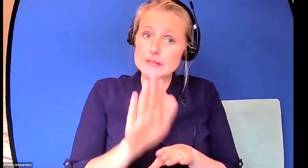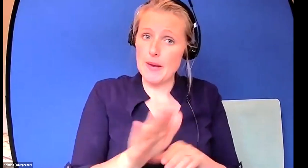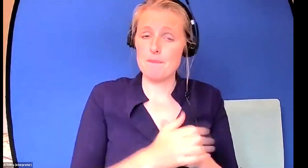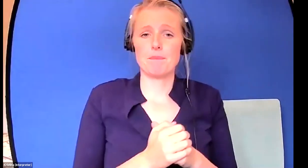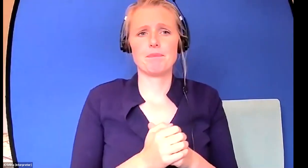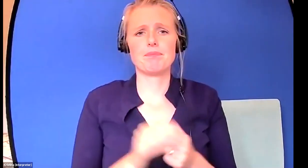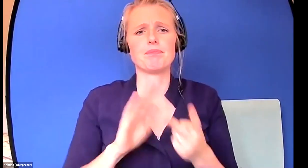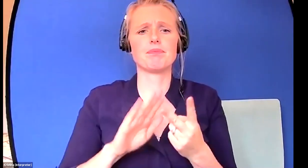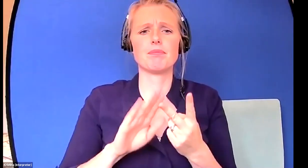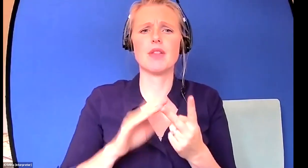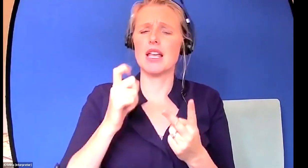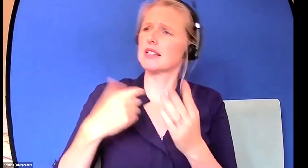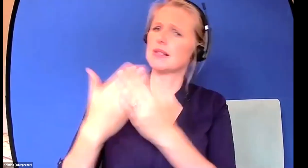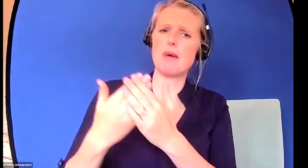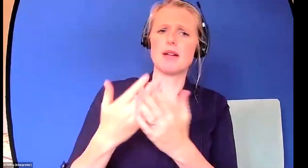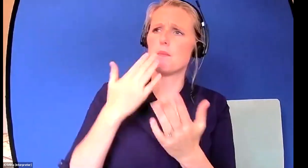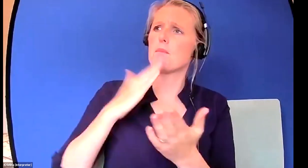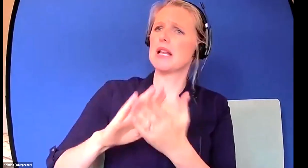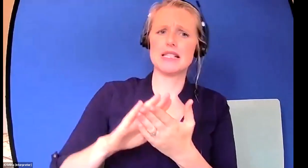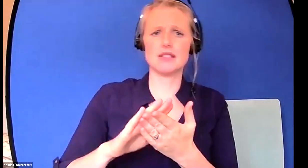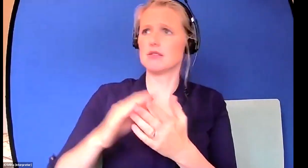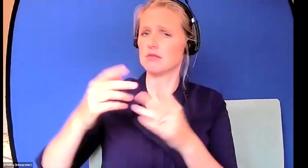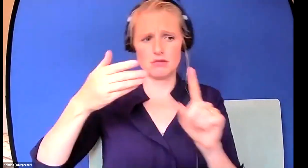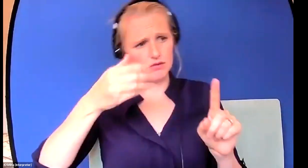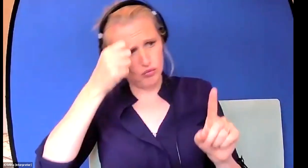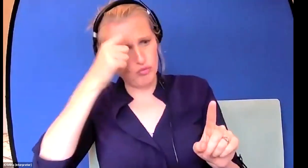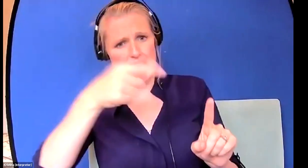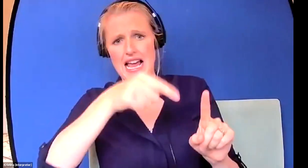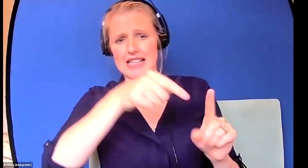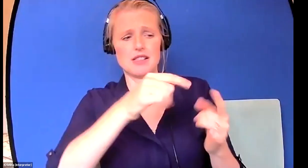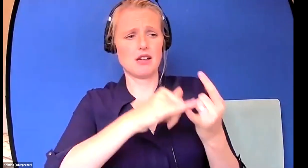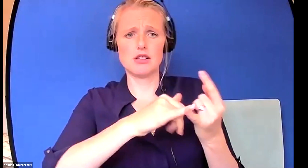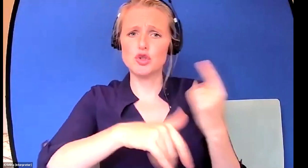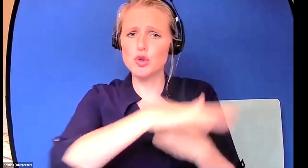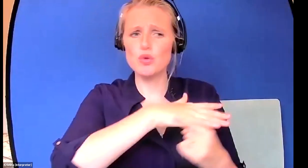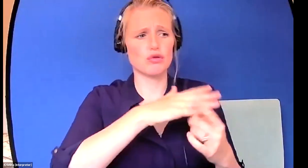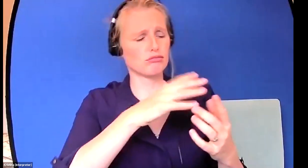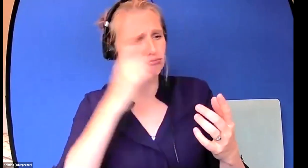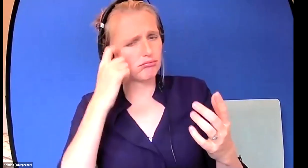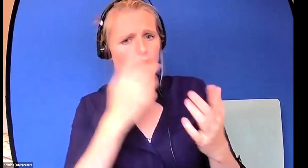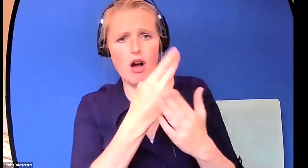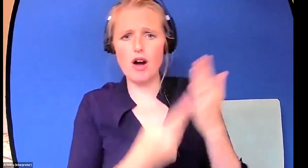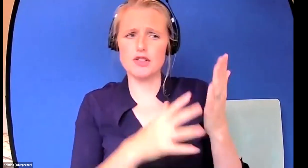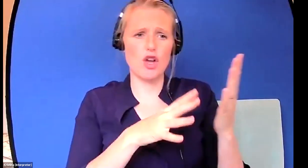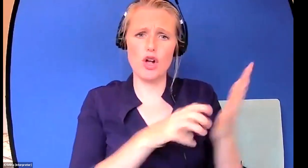of renewed recognition of the social value of arts and culture. And in this current